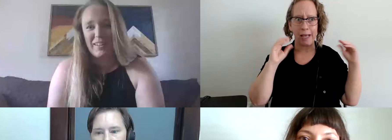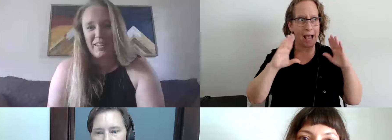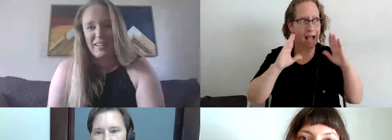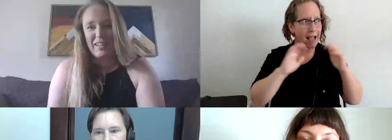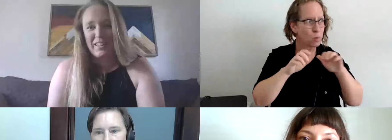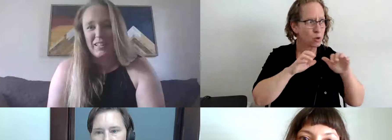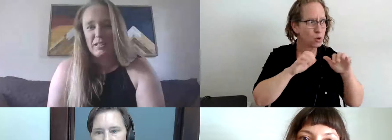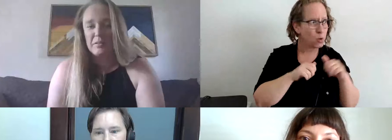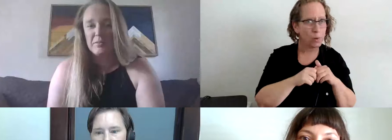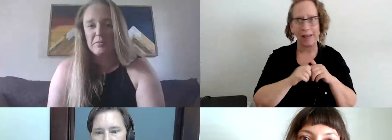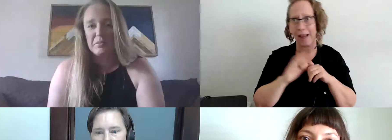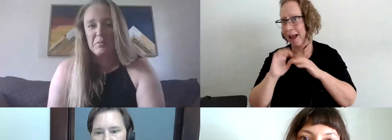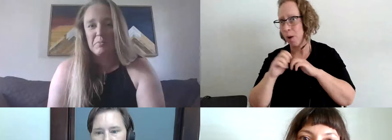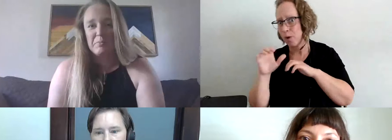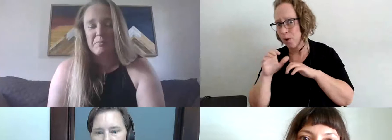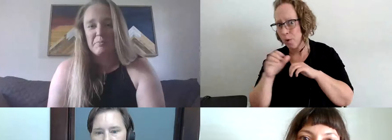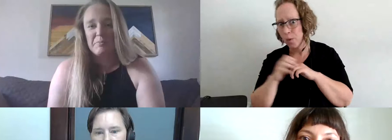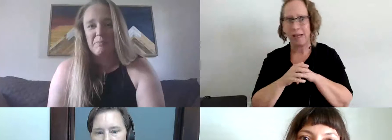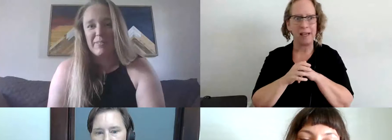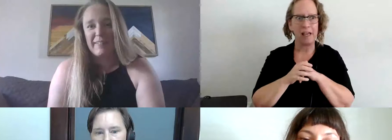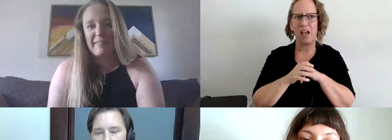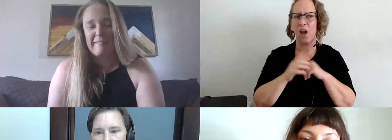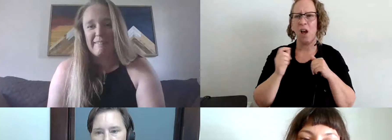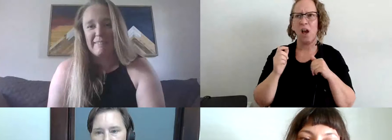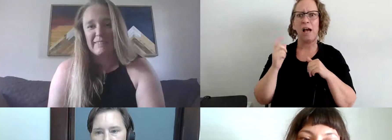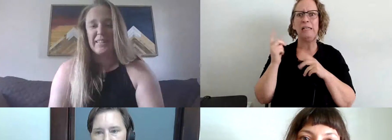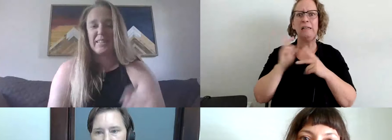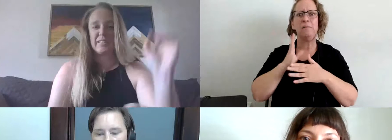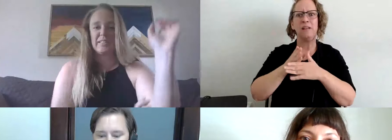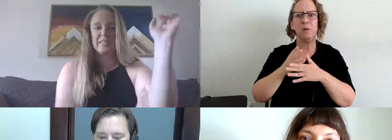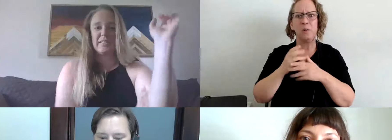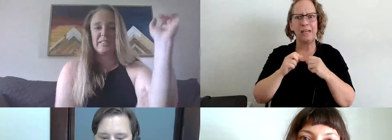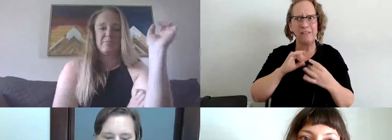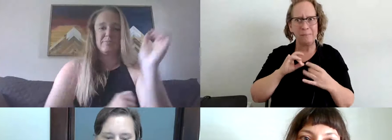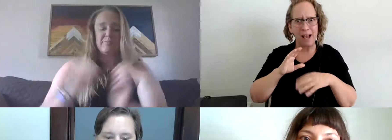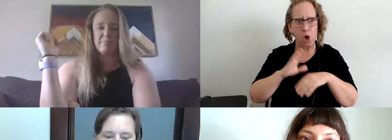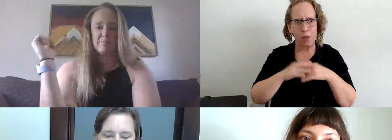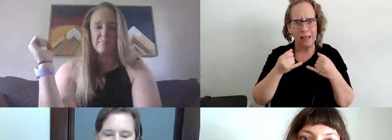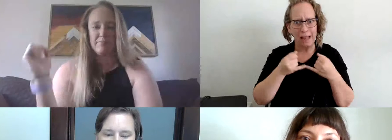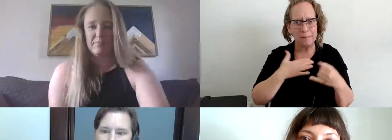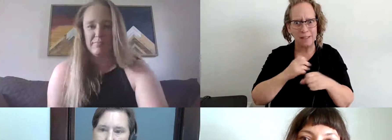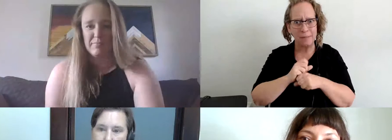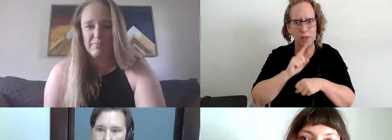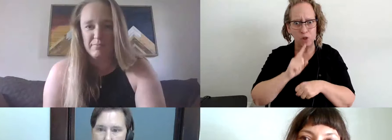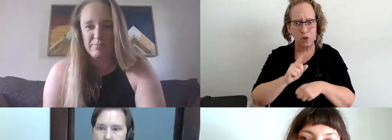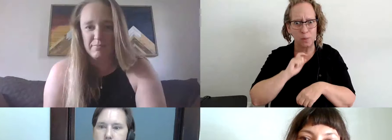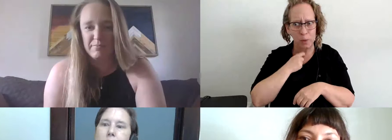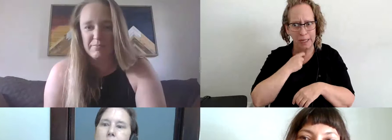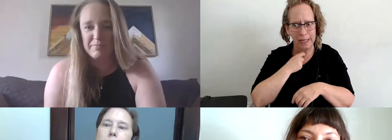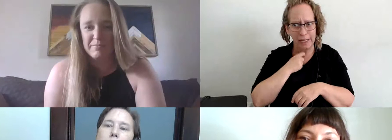good. And this is just We're getting some feedback on the line. Can people please make sure your lines are